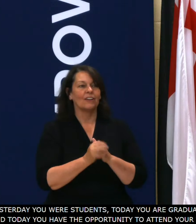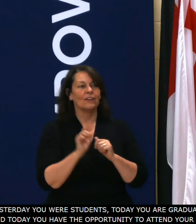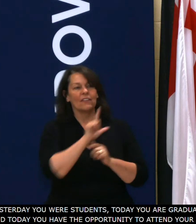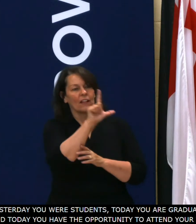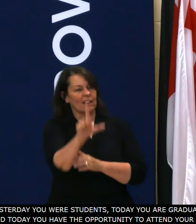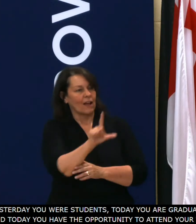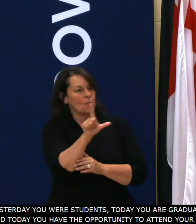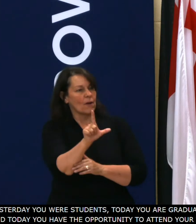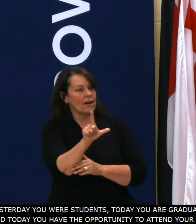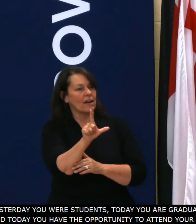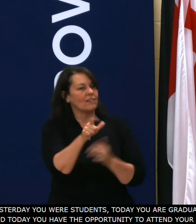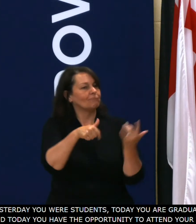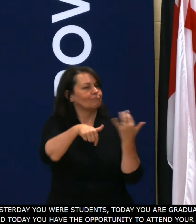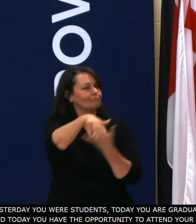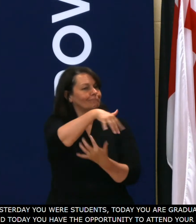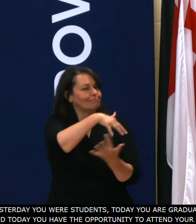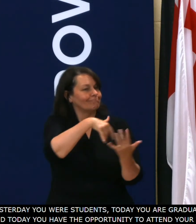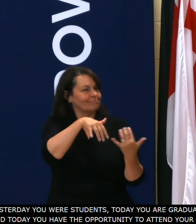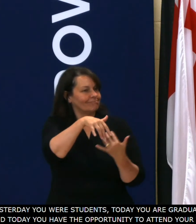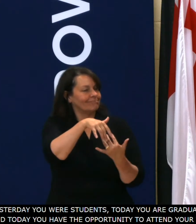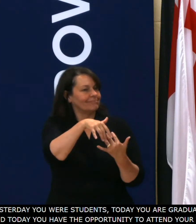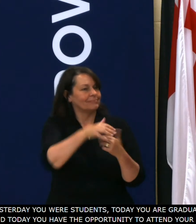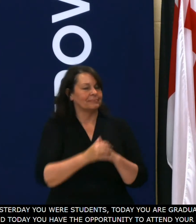reception immediately following the ceremony.